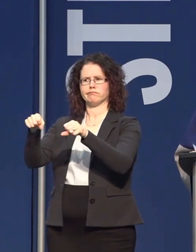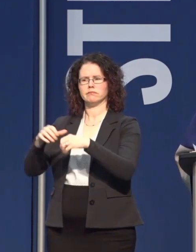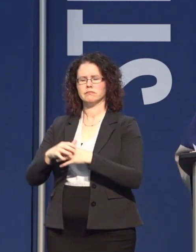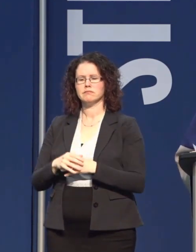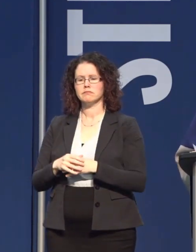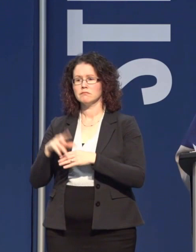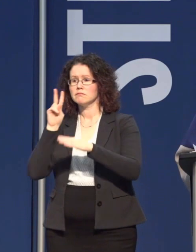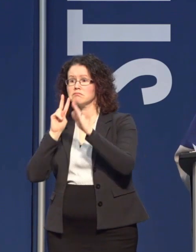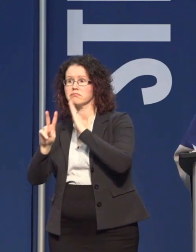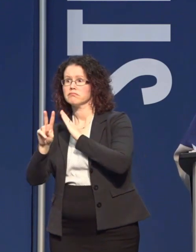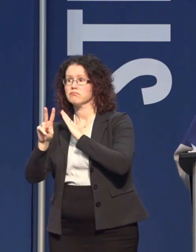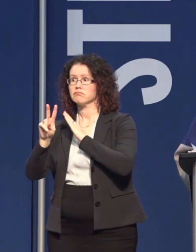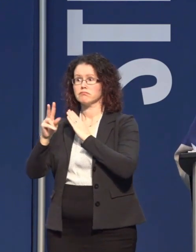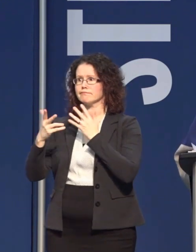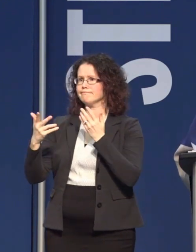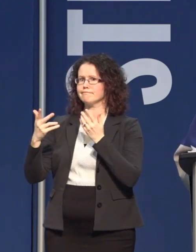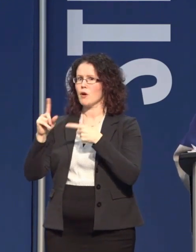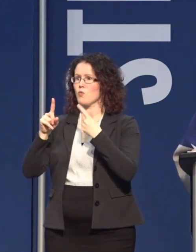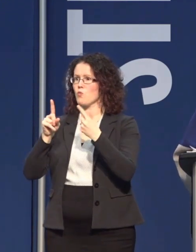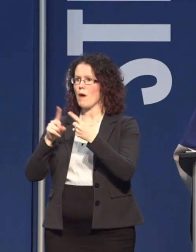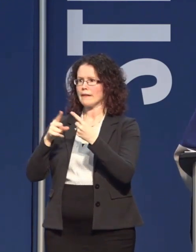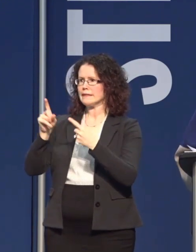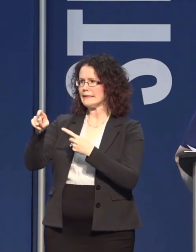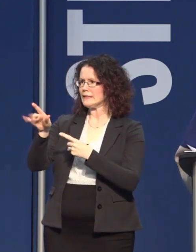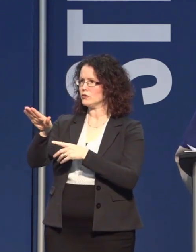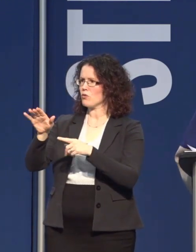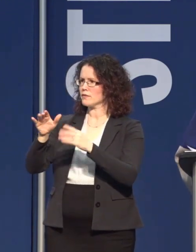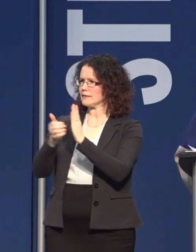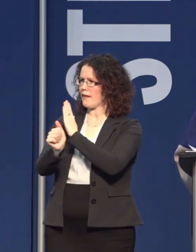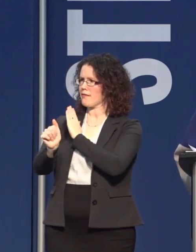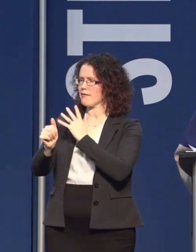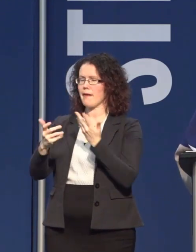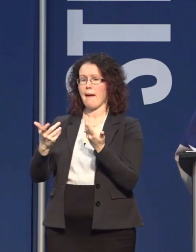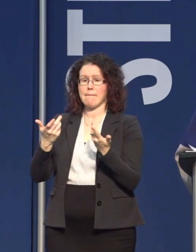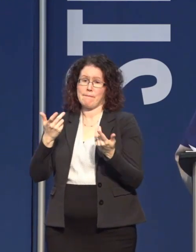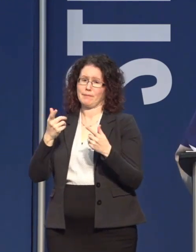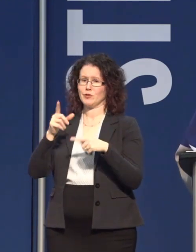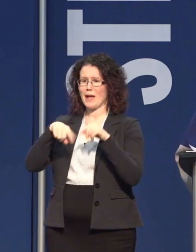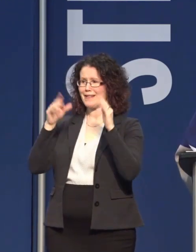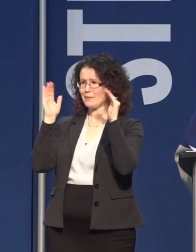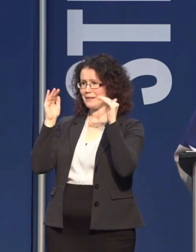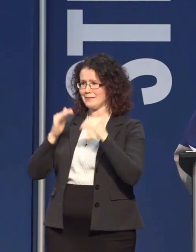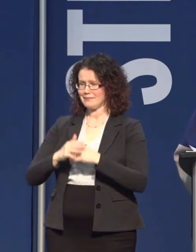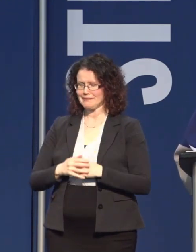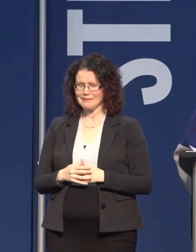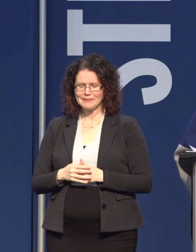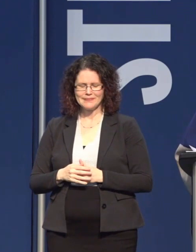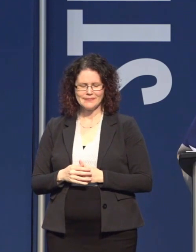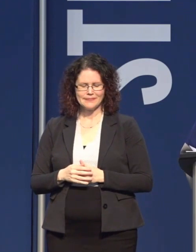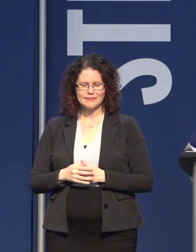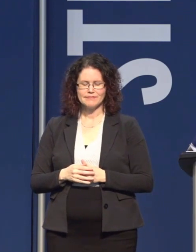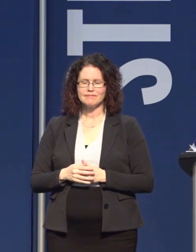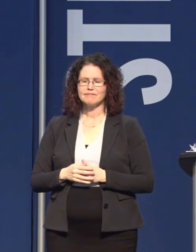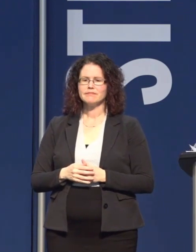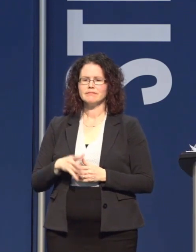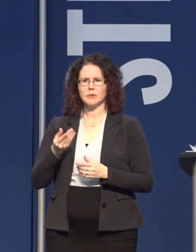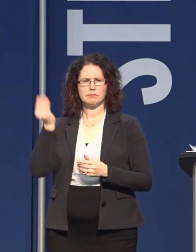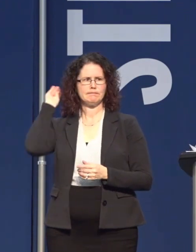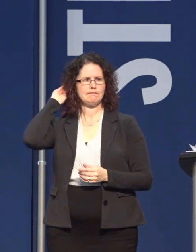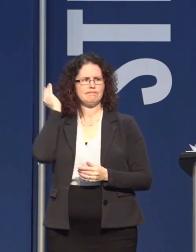to use such skills when you least expect it. Well, I never forgot her advice and her call to action. And exactly 20 years